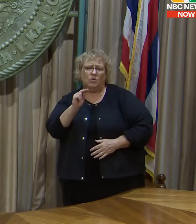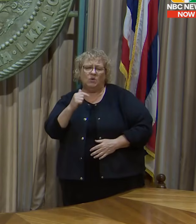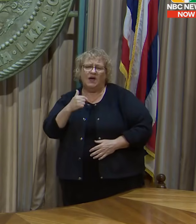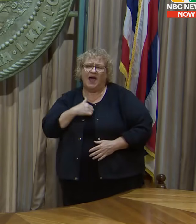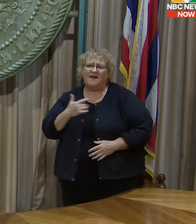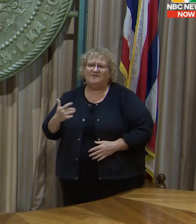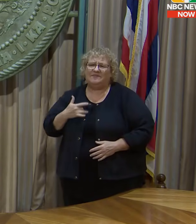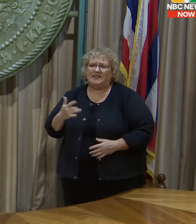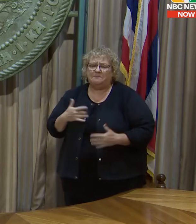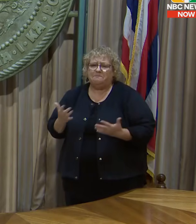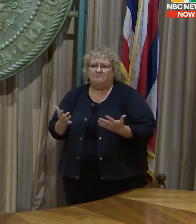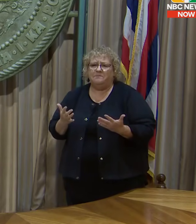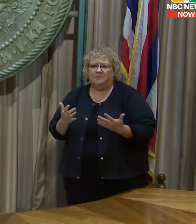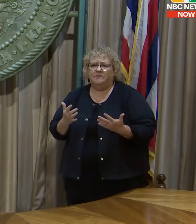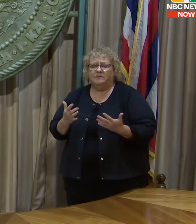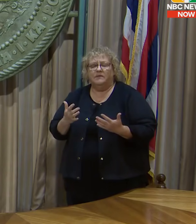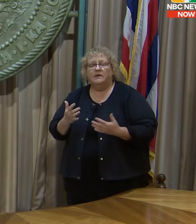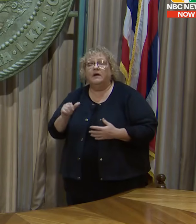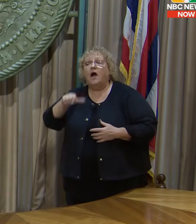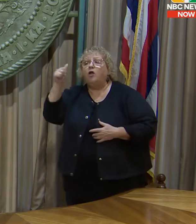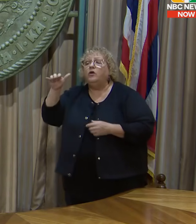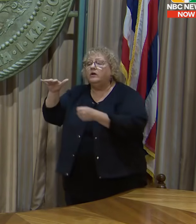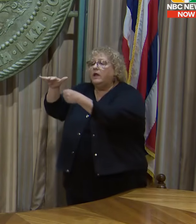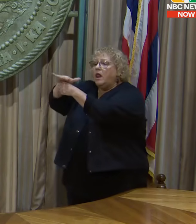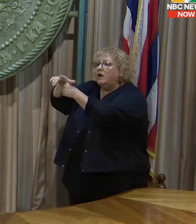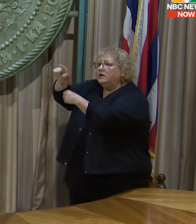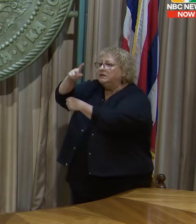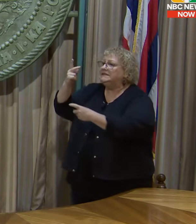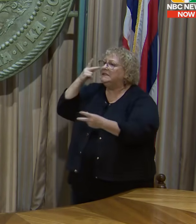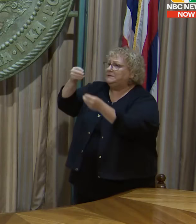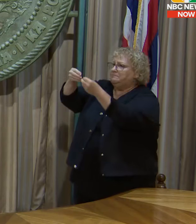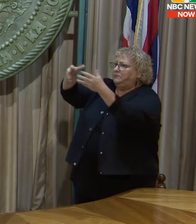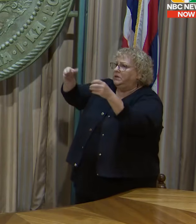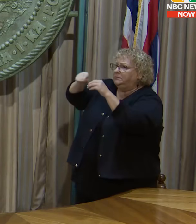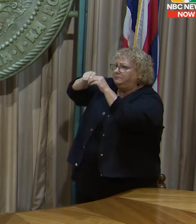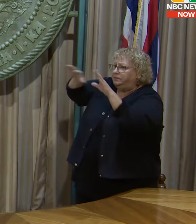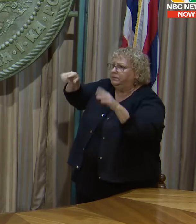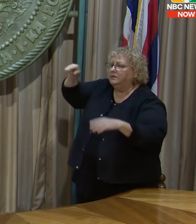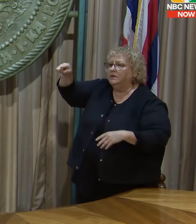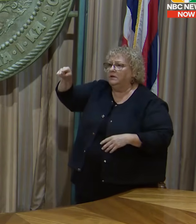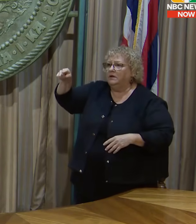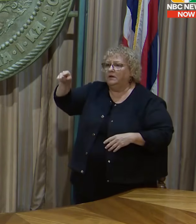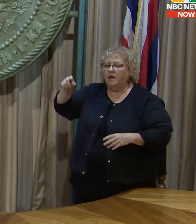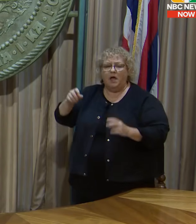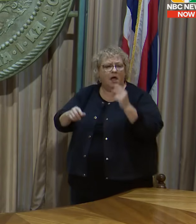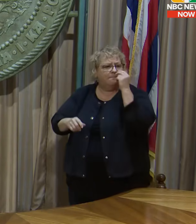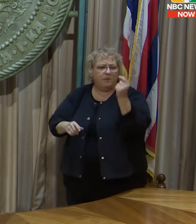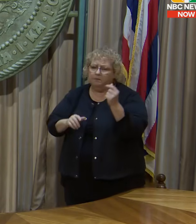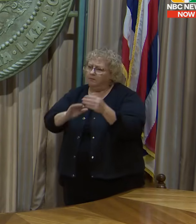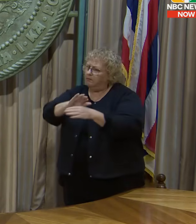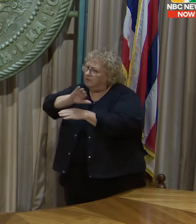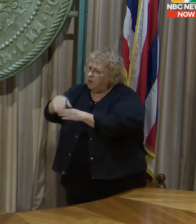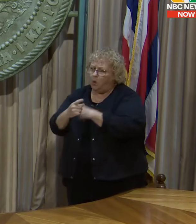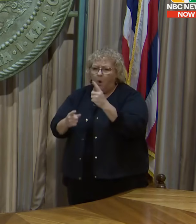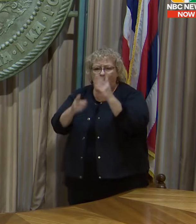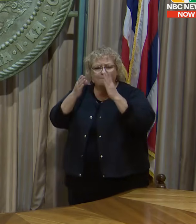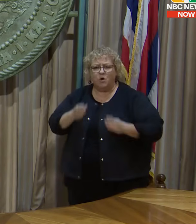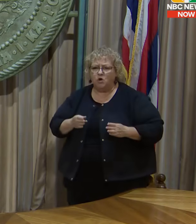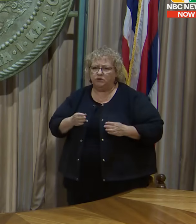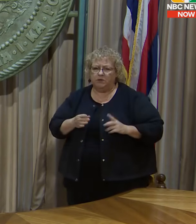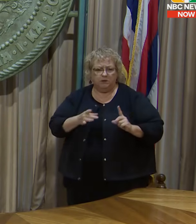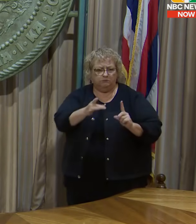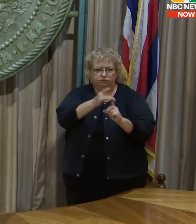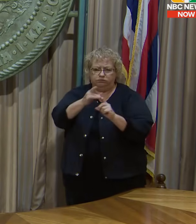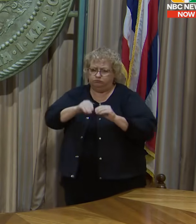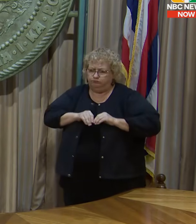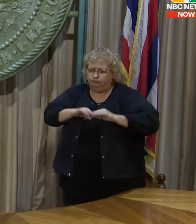as pointed out, in other locations where we have seen spread, it has occurred almost exponentially. A single individual can infect 2 or 3